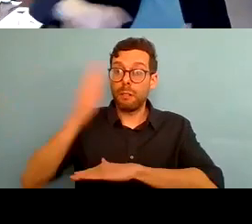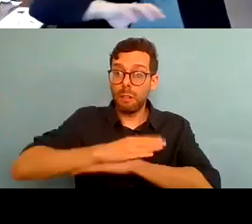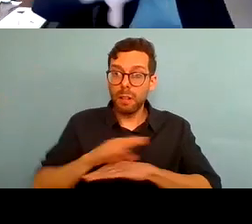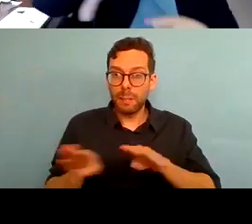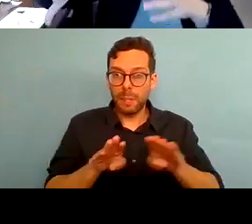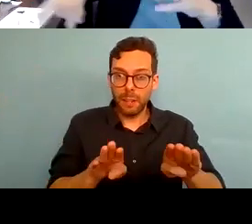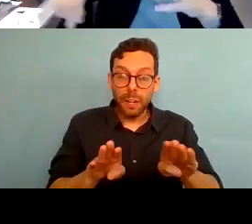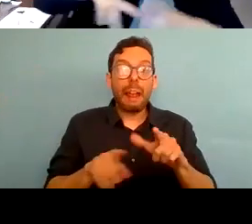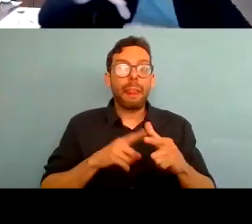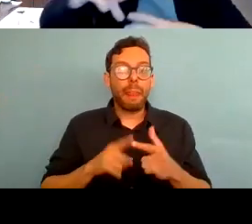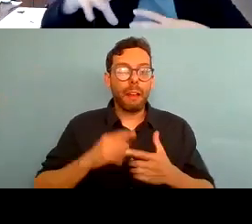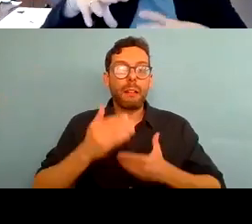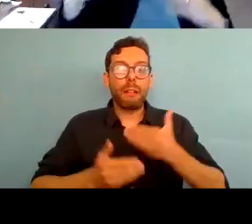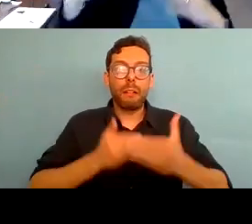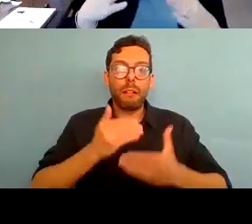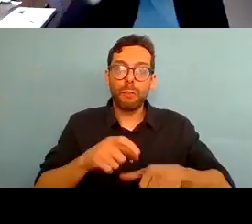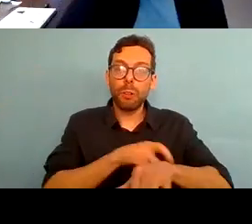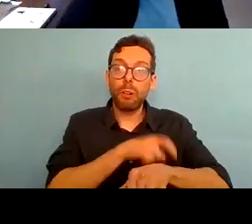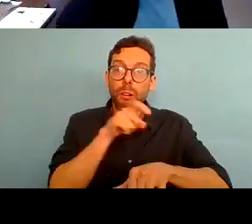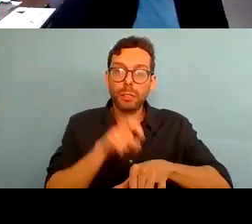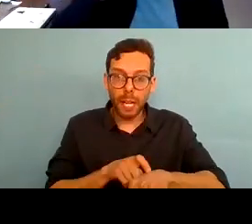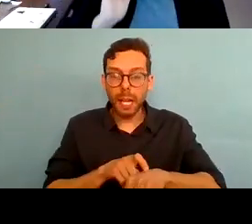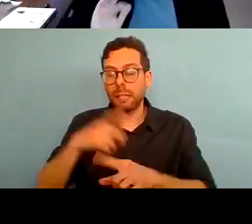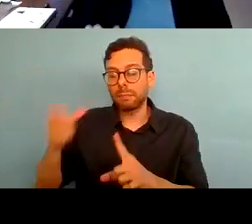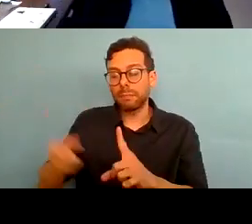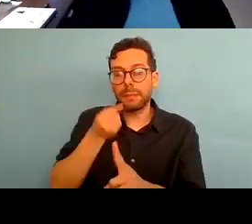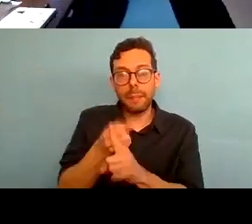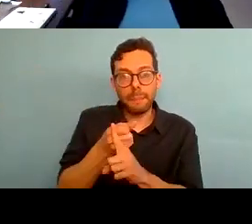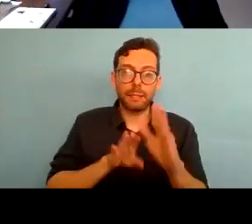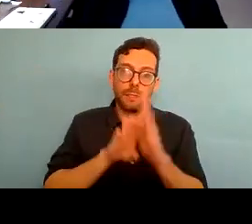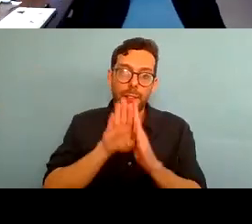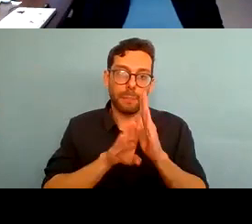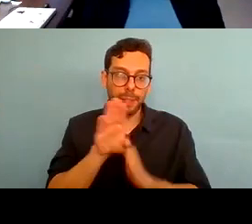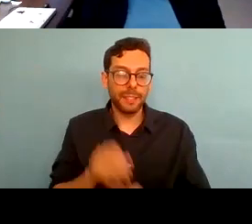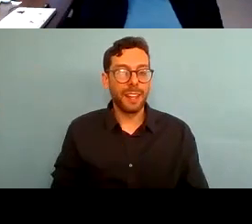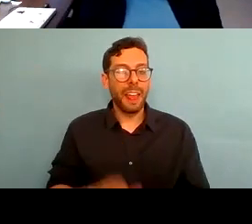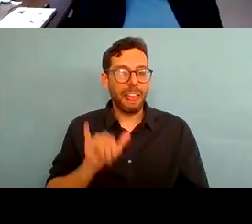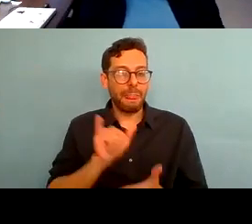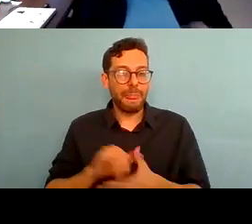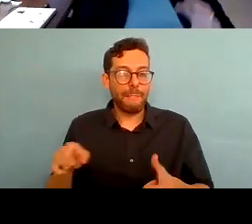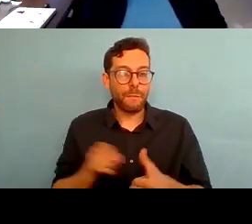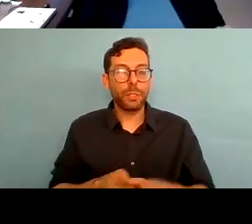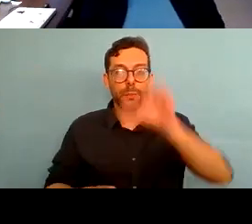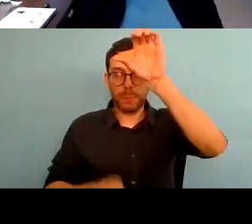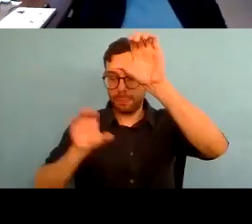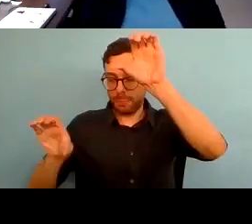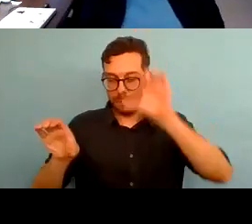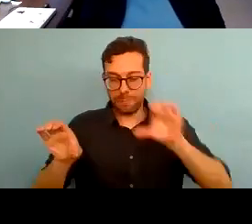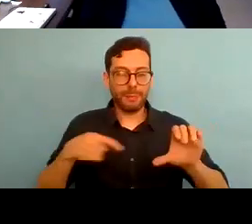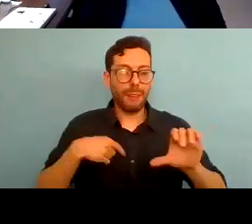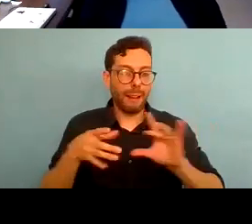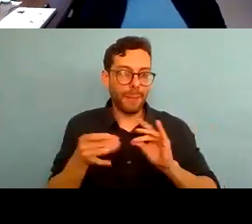development, right? So thinking about that whole triad that I was talking about in those first couple of slides, really important for us to continue to keep those things in